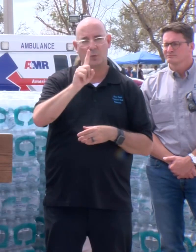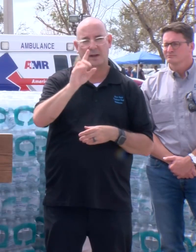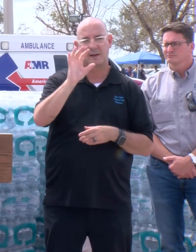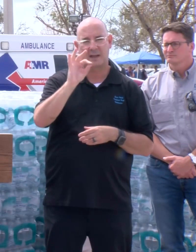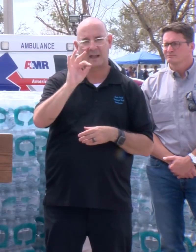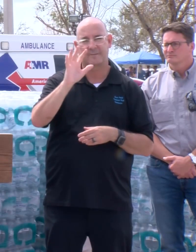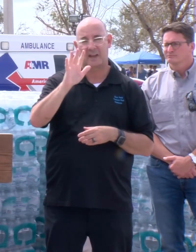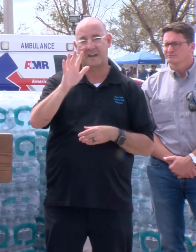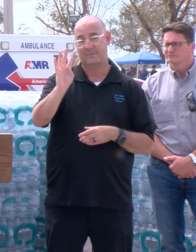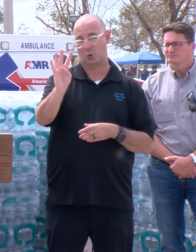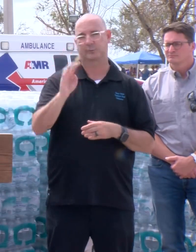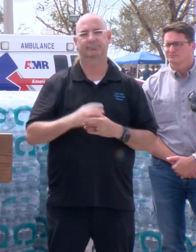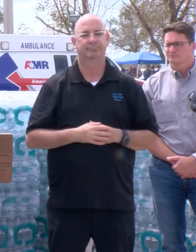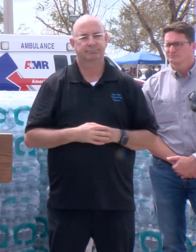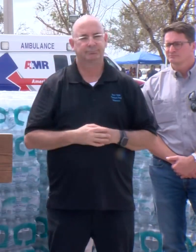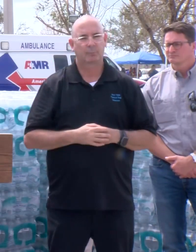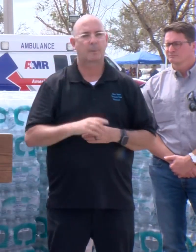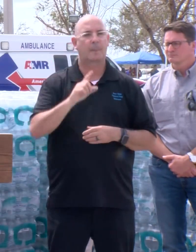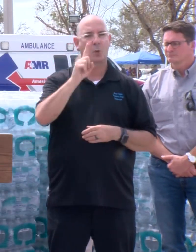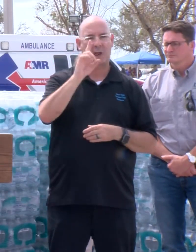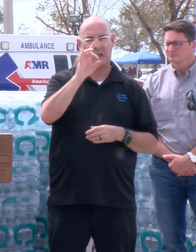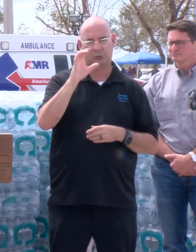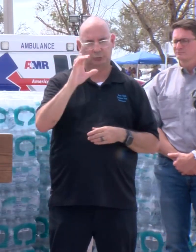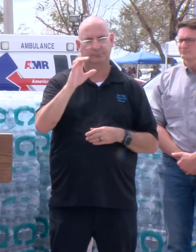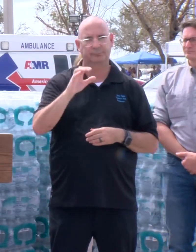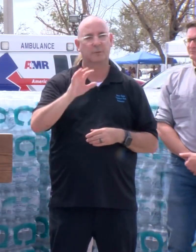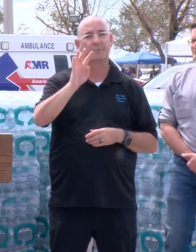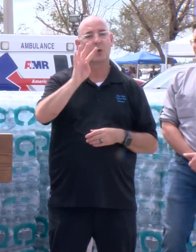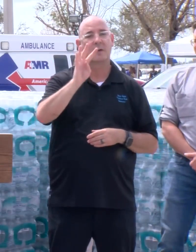1-800-451-1954. Again, that's